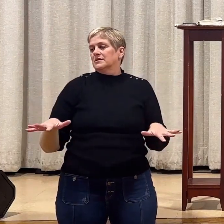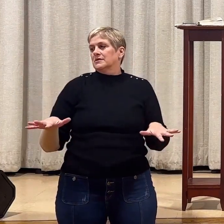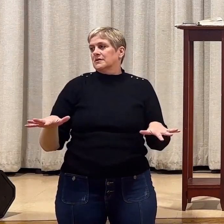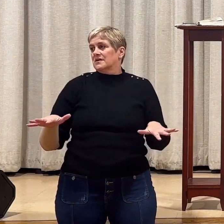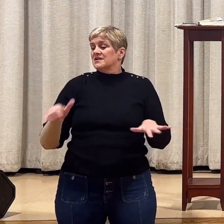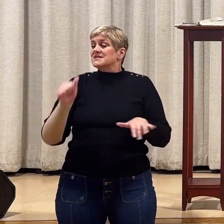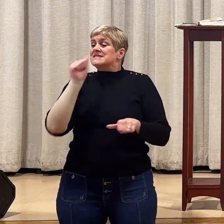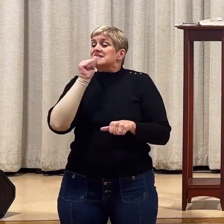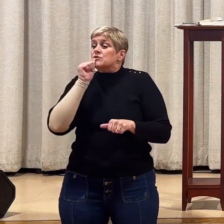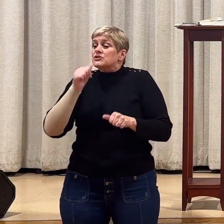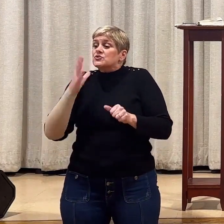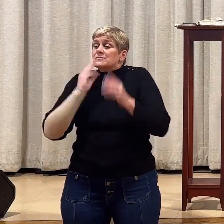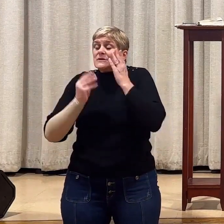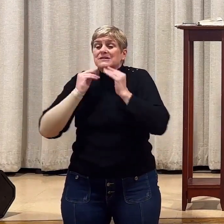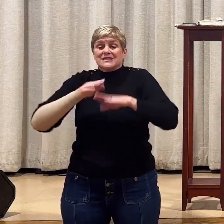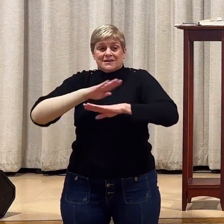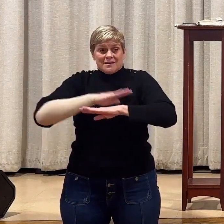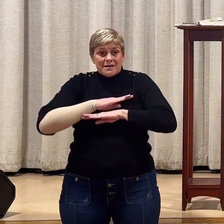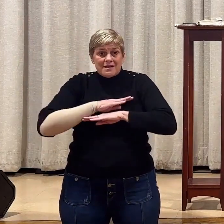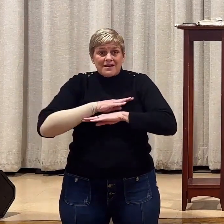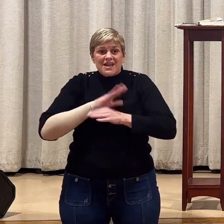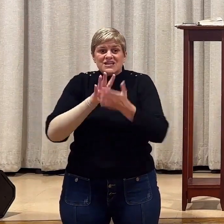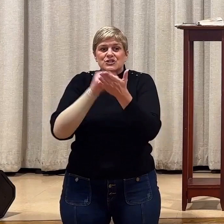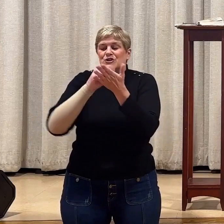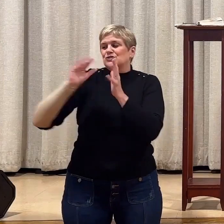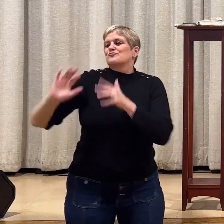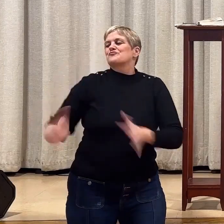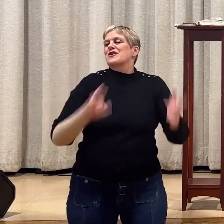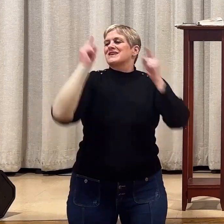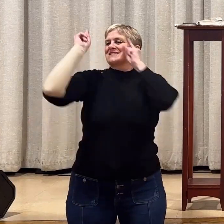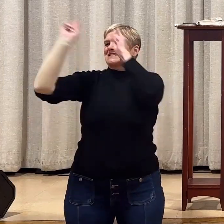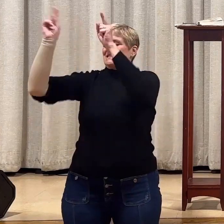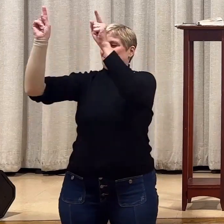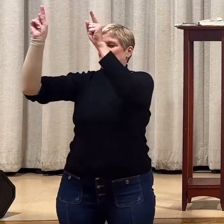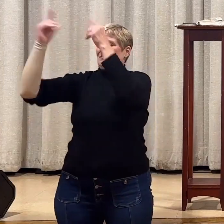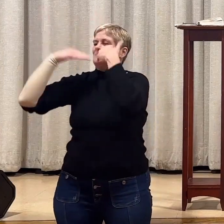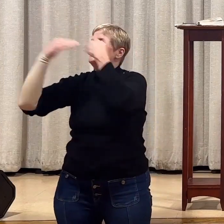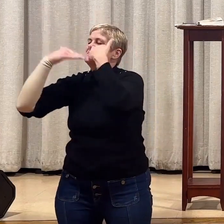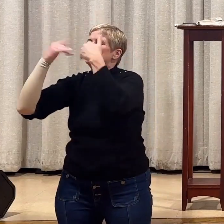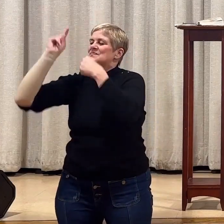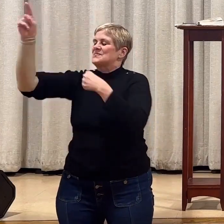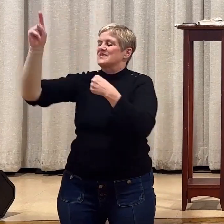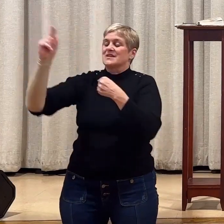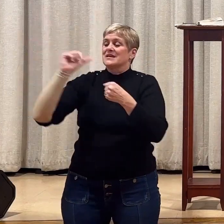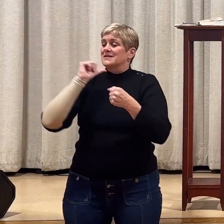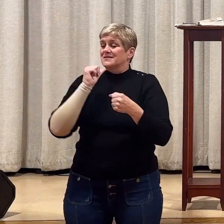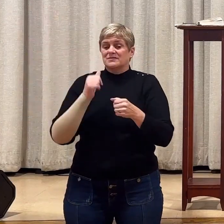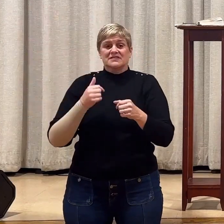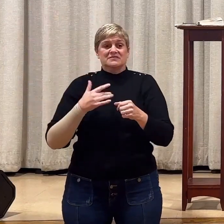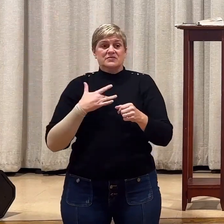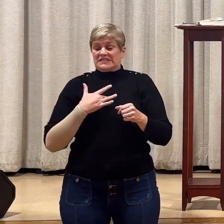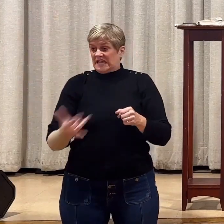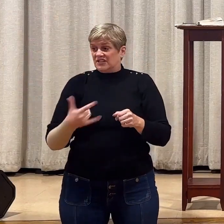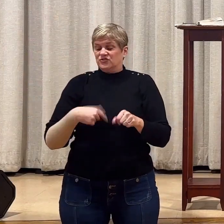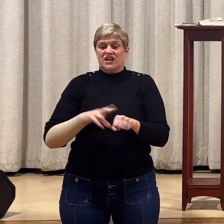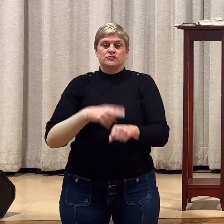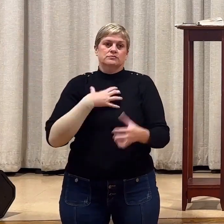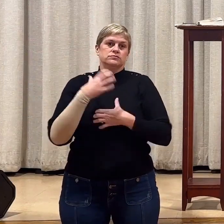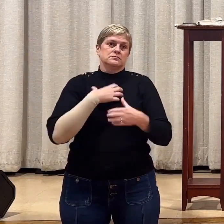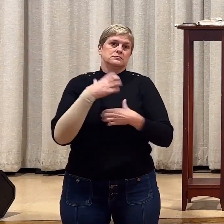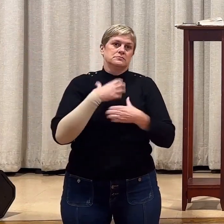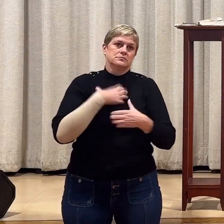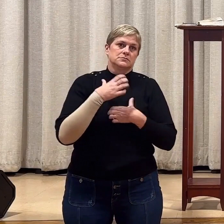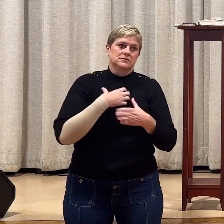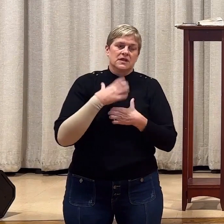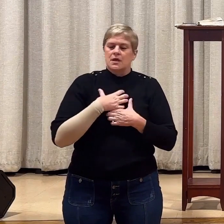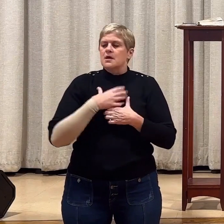to contentment, one of the secrets to contentment is learning to praise. Praise is not natural. We naturally complain, but sometimes we've got to